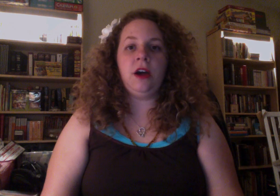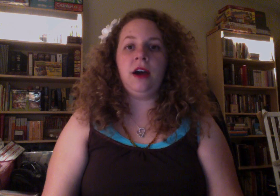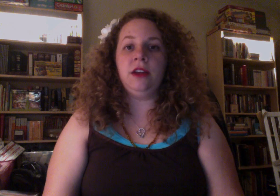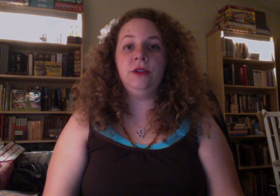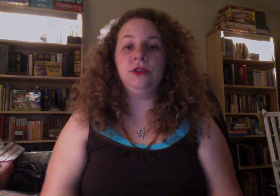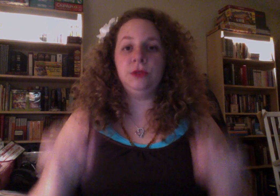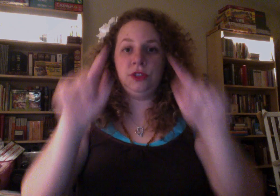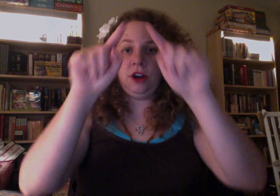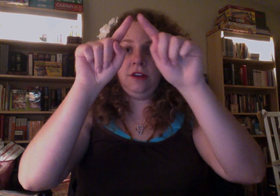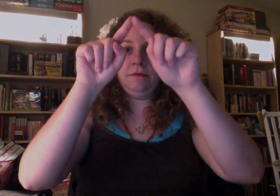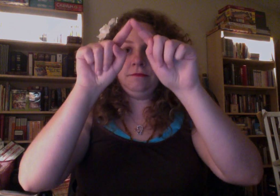You can do a star.